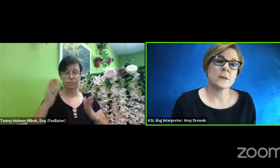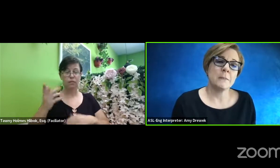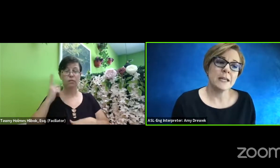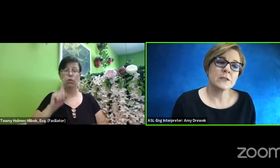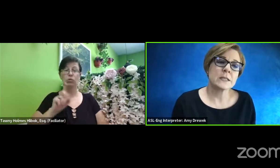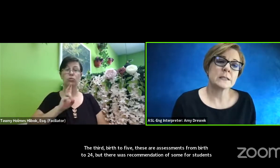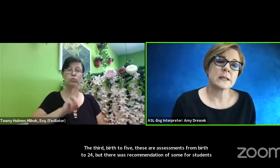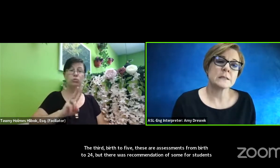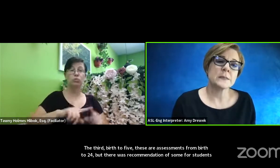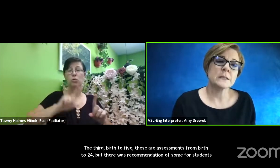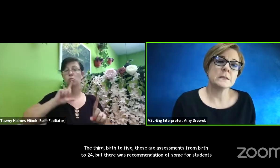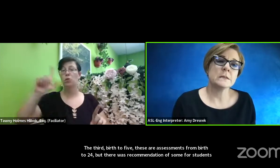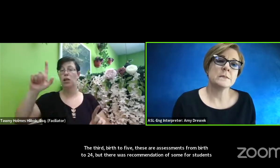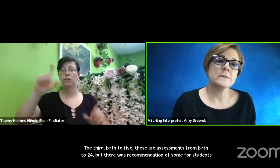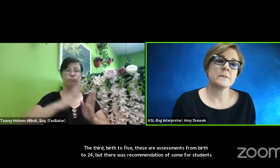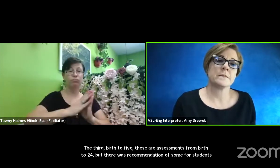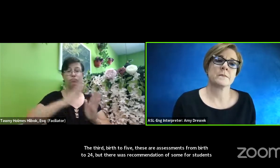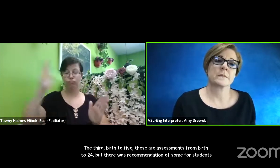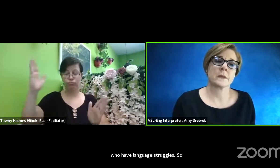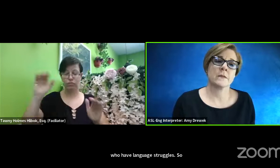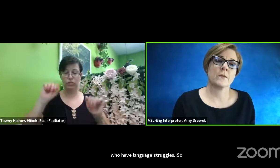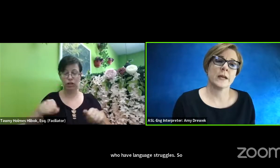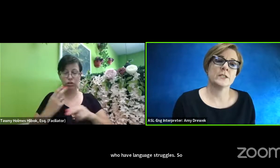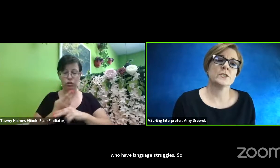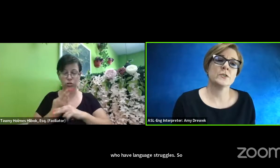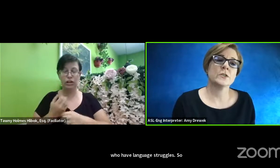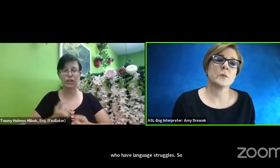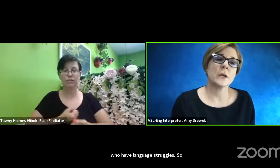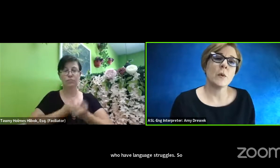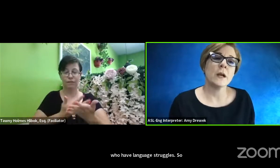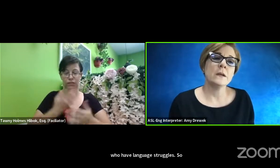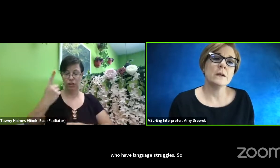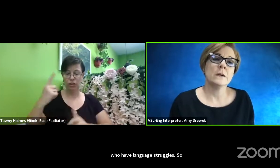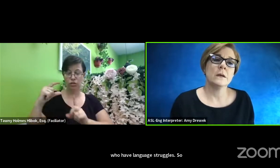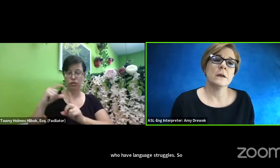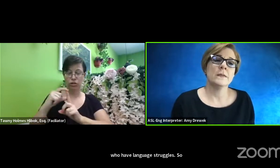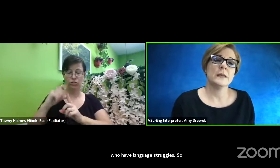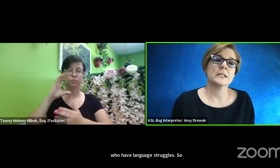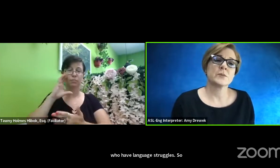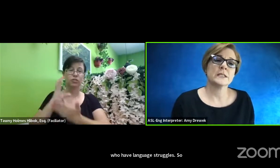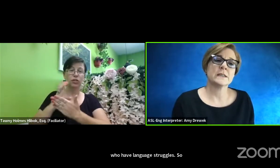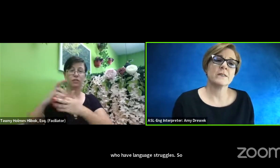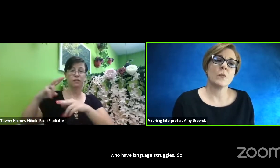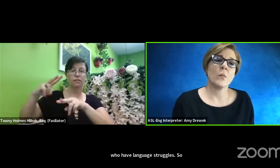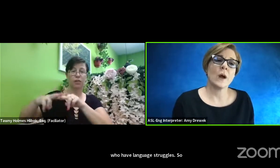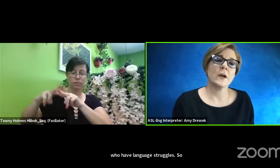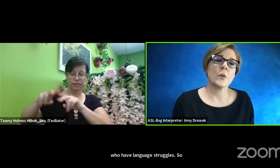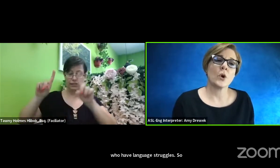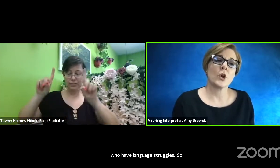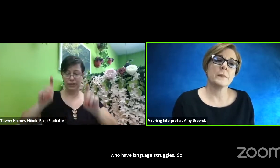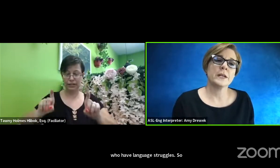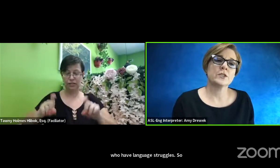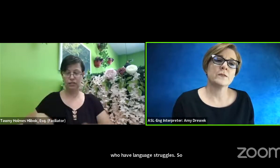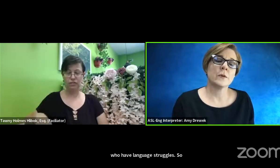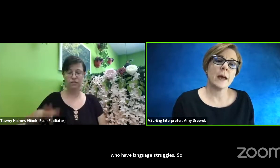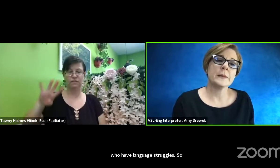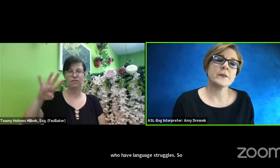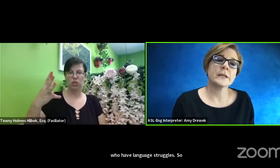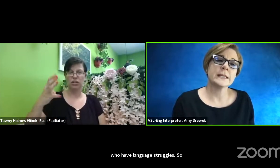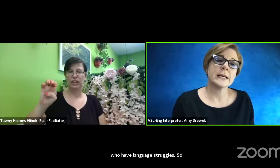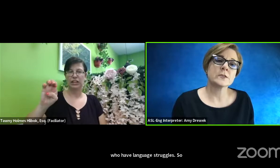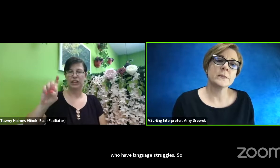or communication matrix assessment for ages 2 to 21, the expressive 1-word